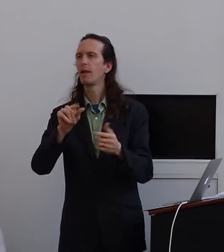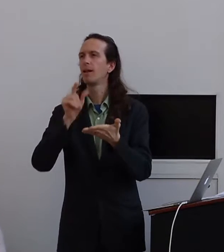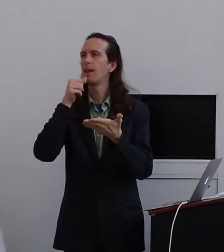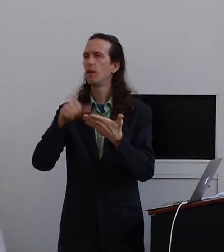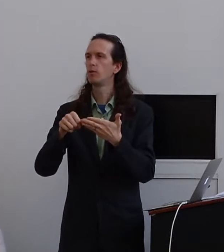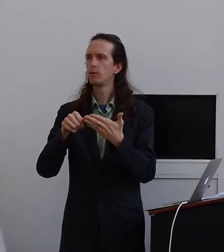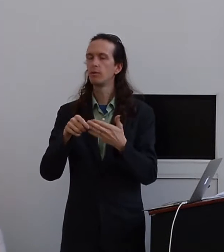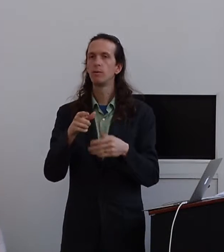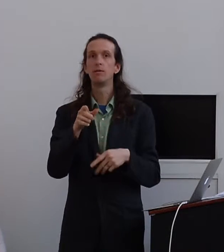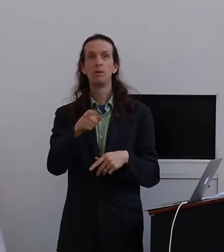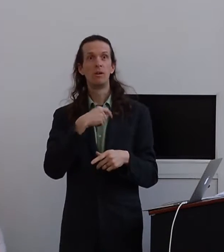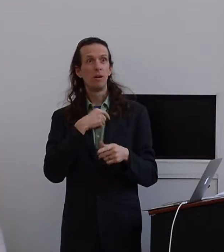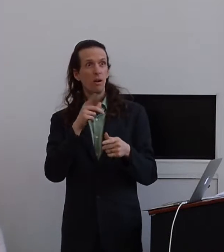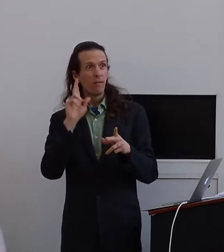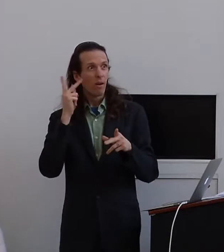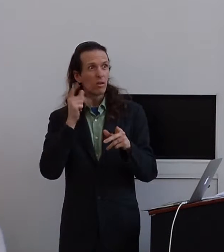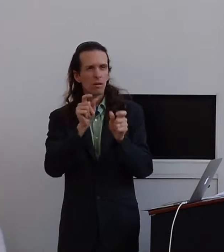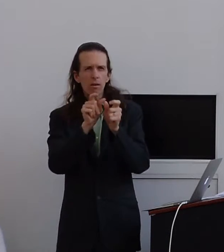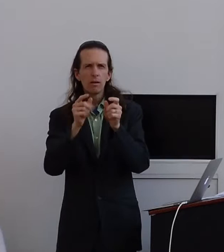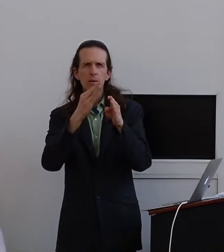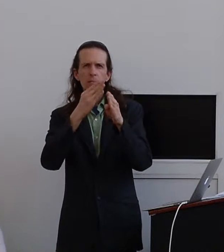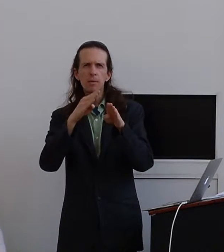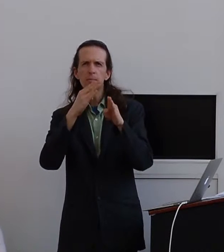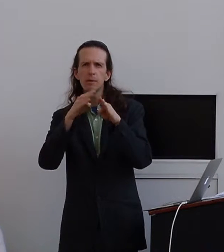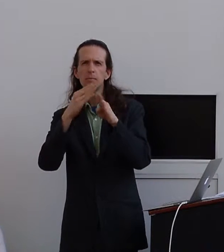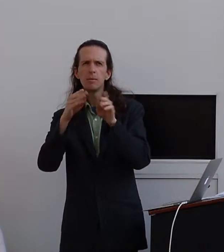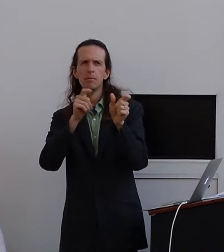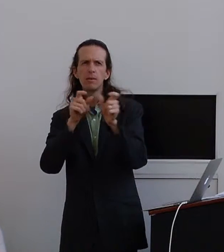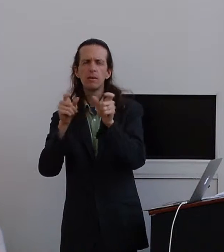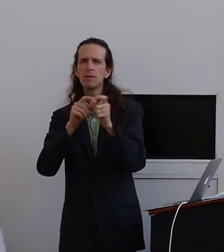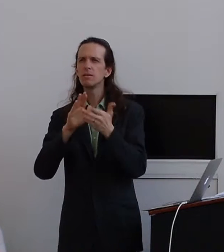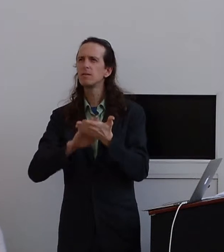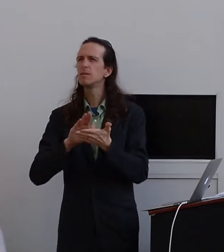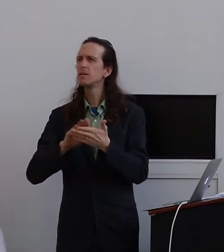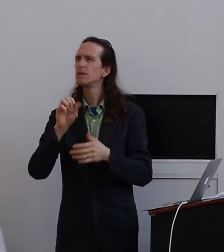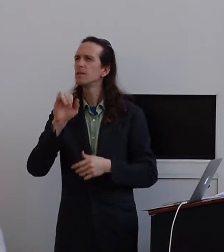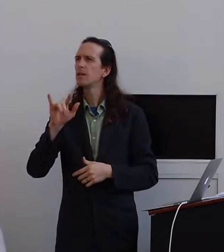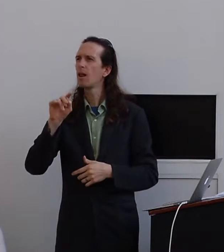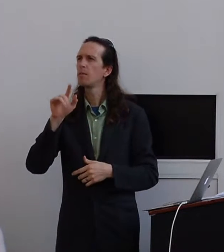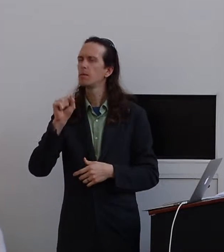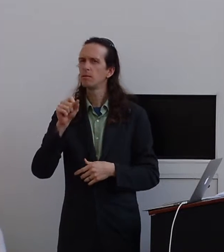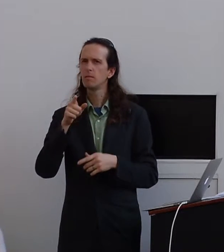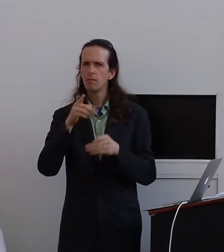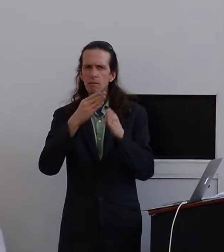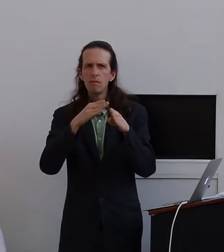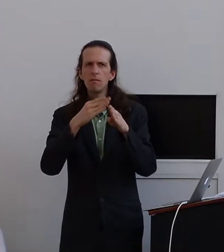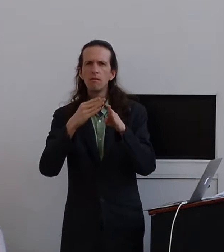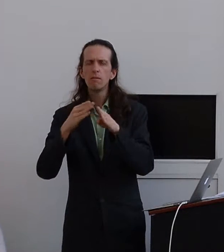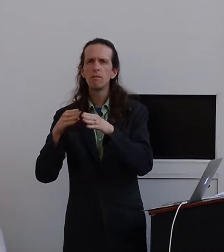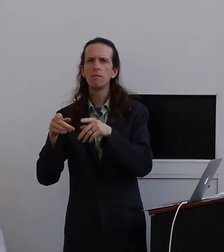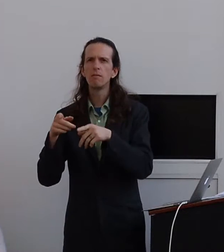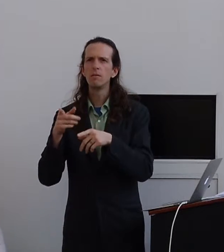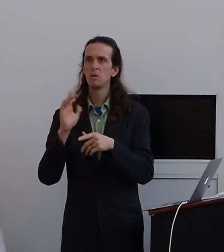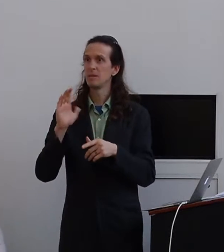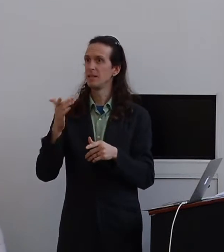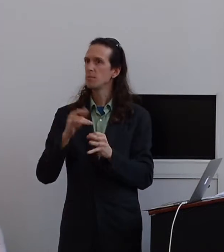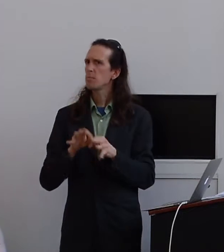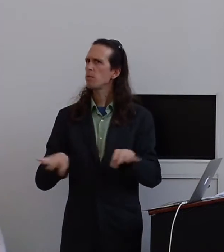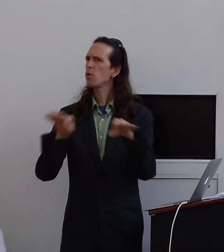something around that scale. So if they are beginning with segmenting these phonological units like syllables, this is a clue for us that